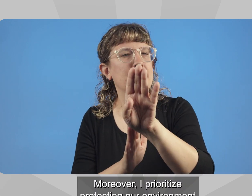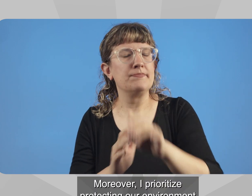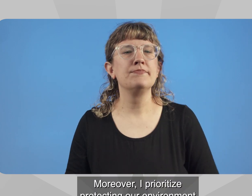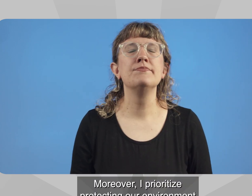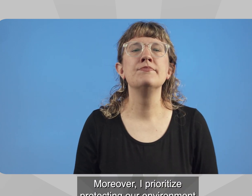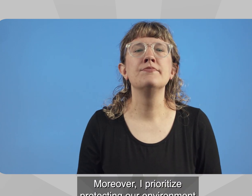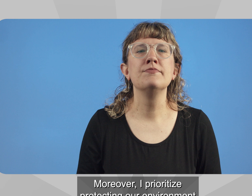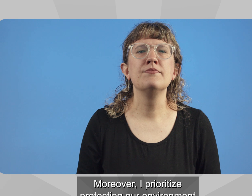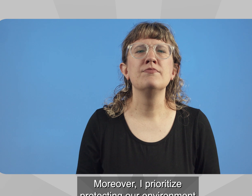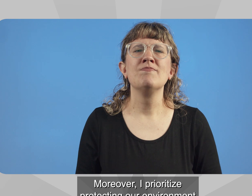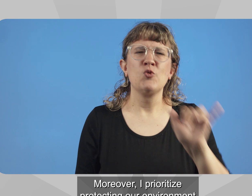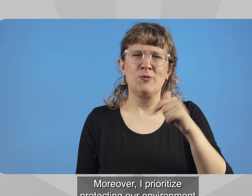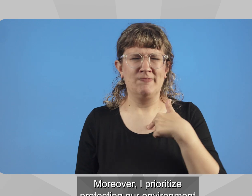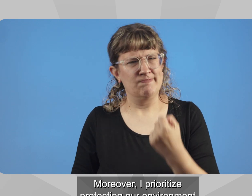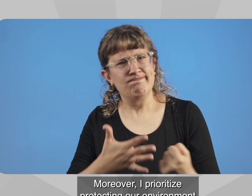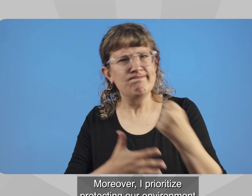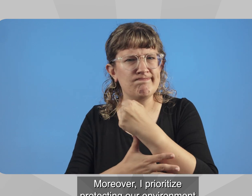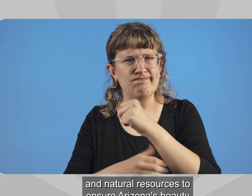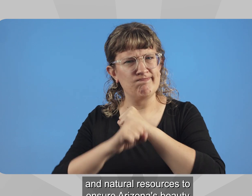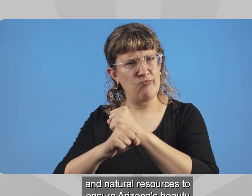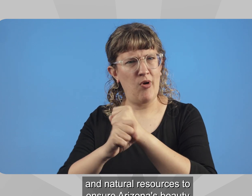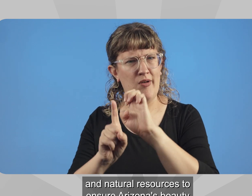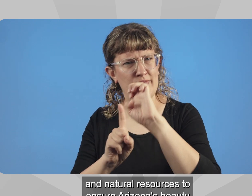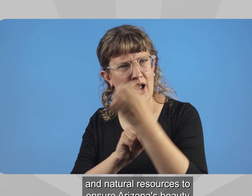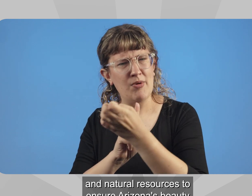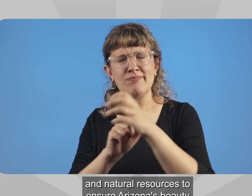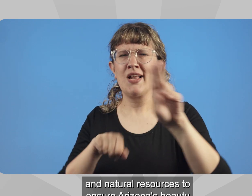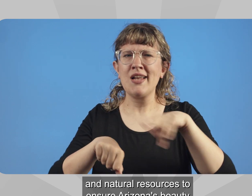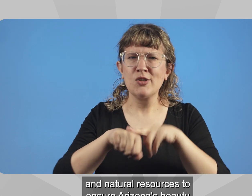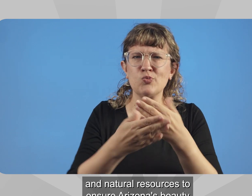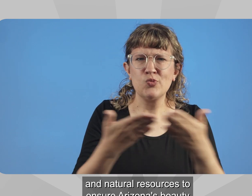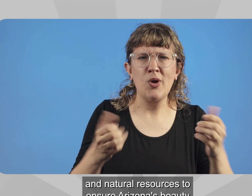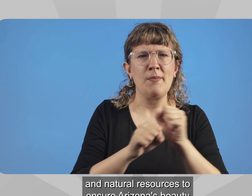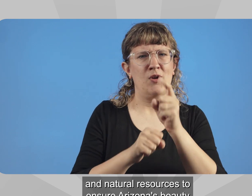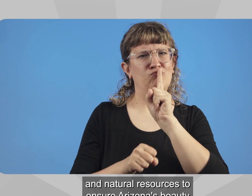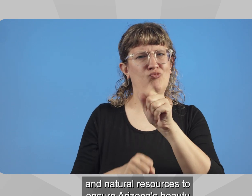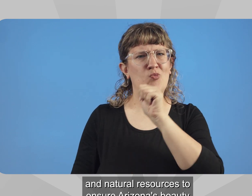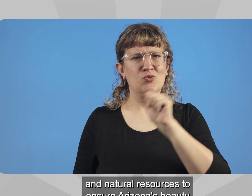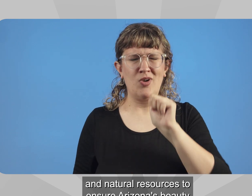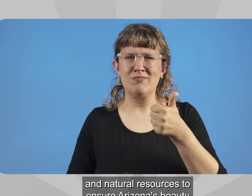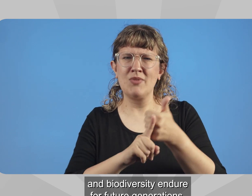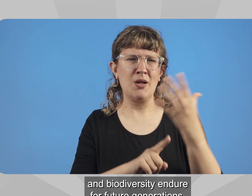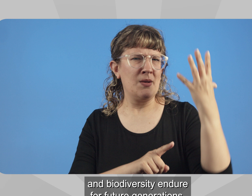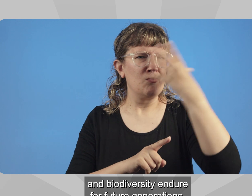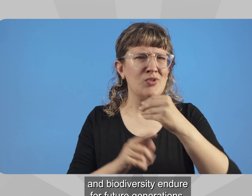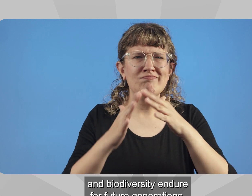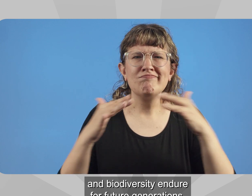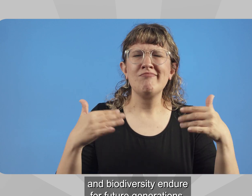Moreover, I prioritize protecting our environment and natural resources to ensure Arizona's beauty